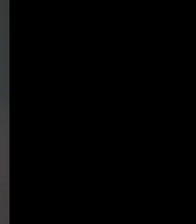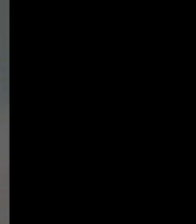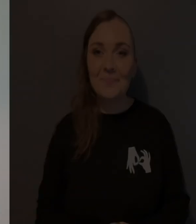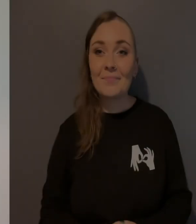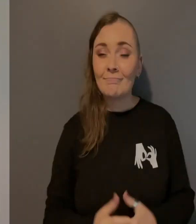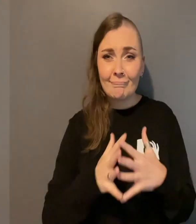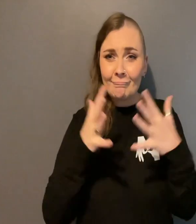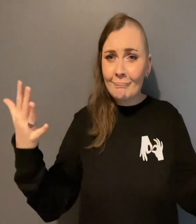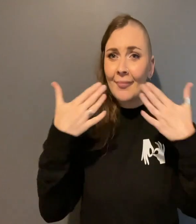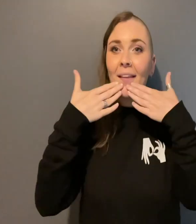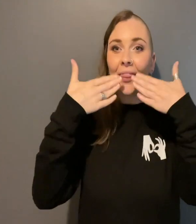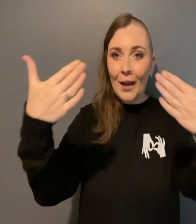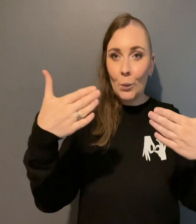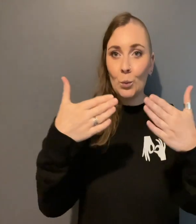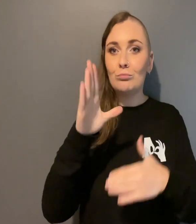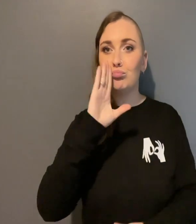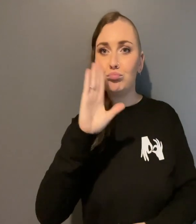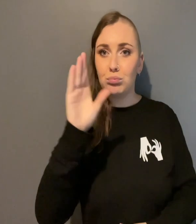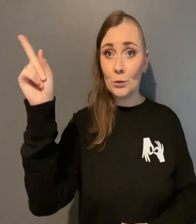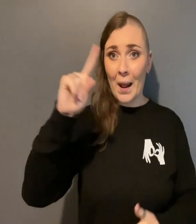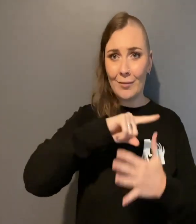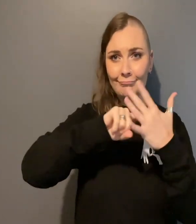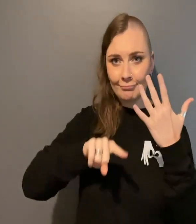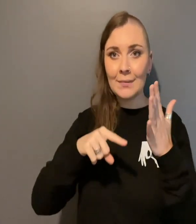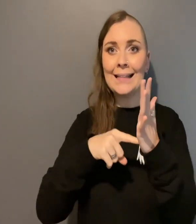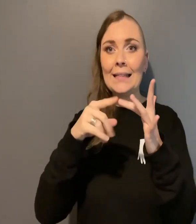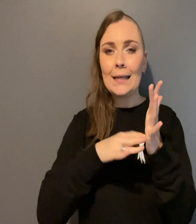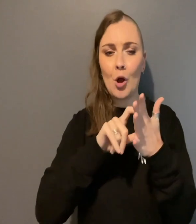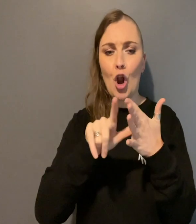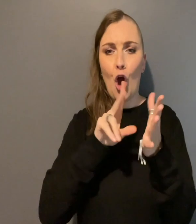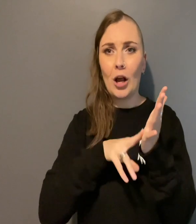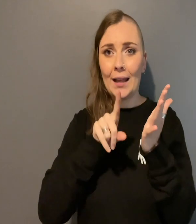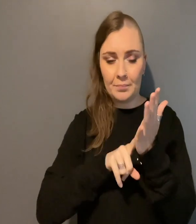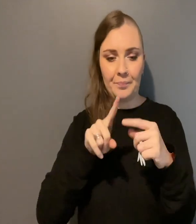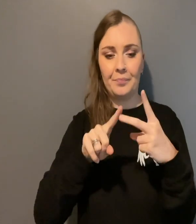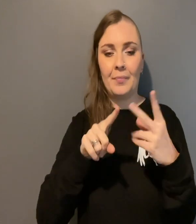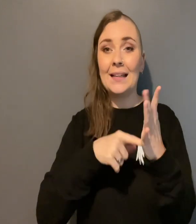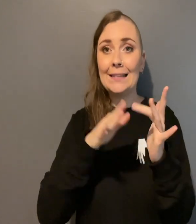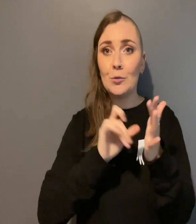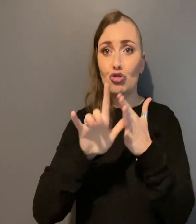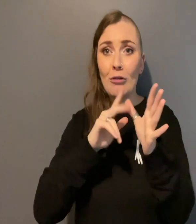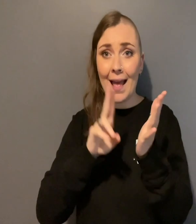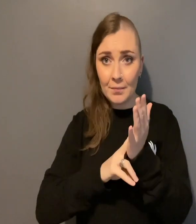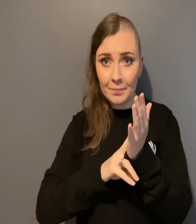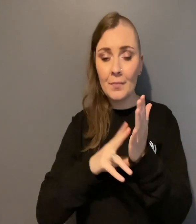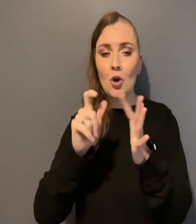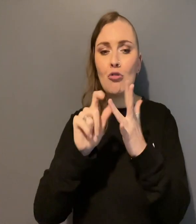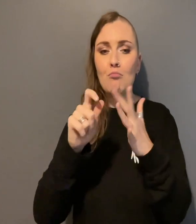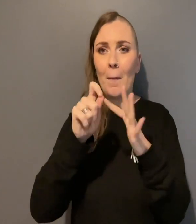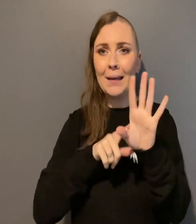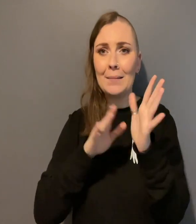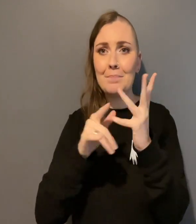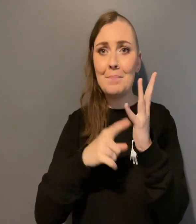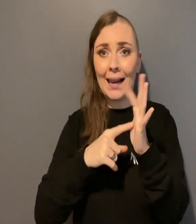A huge thank you to our speakers today. Tim Lachlan, Tim Chan, Poppy Mullins,